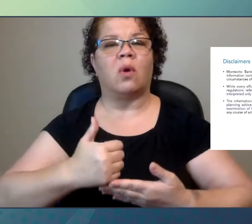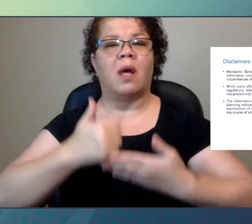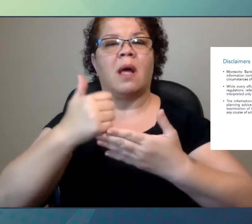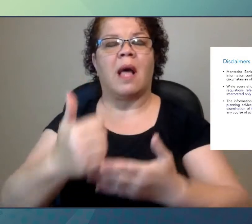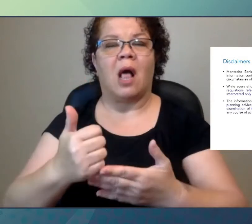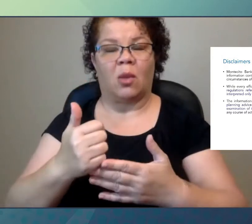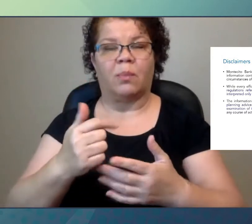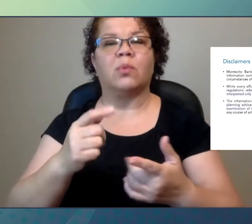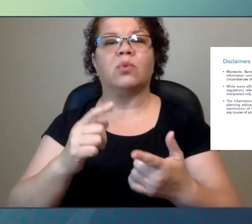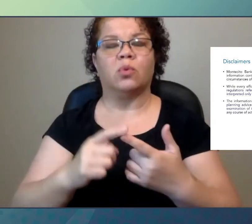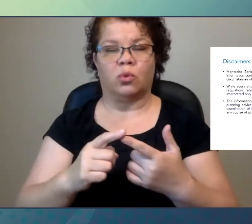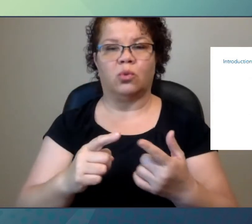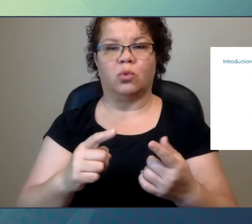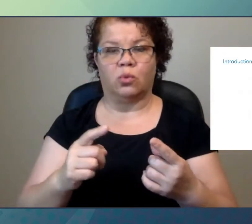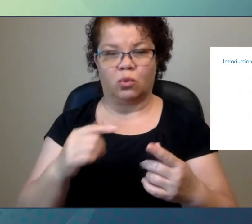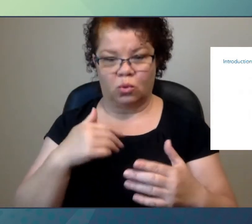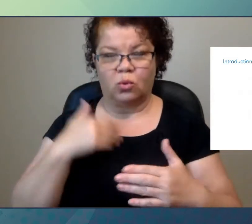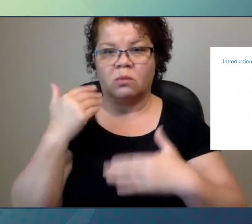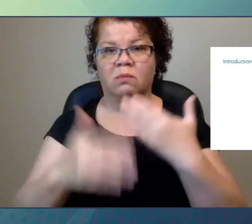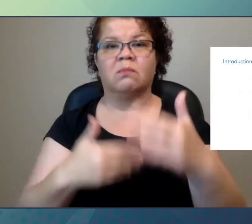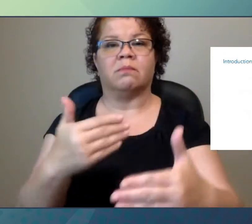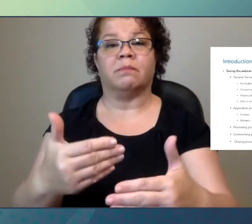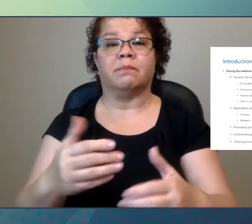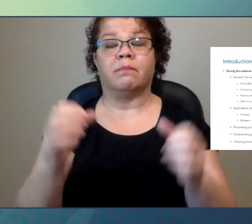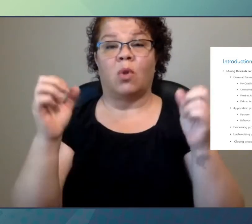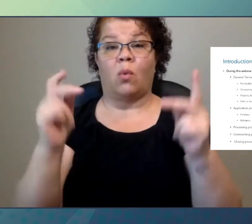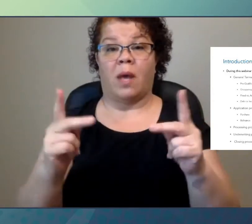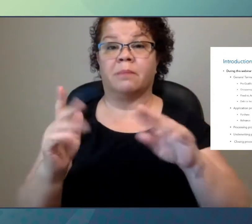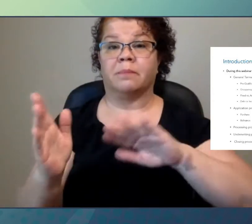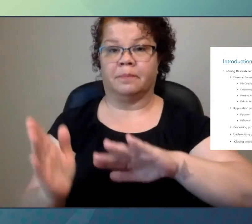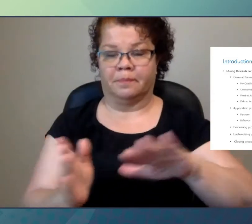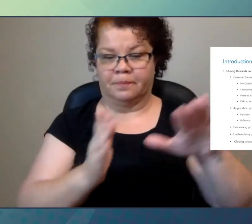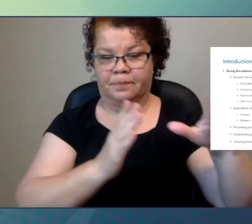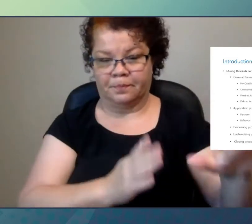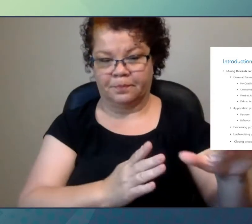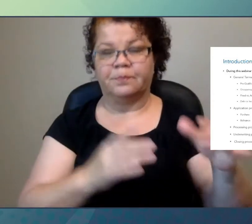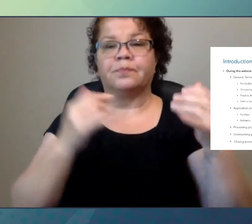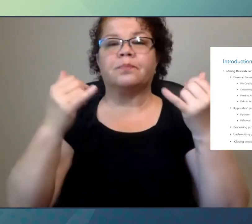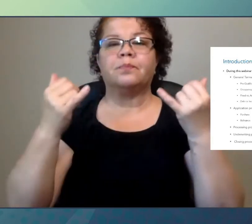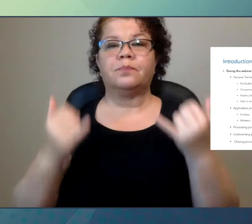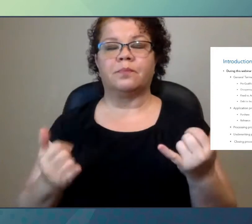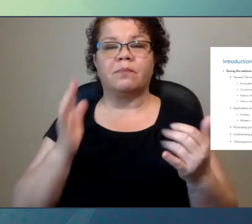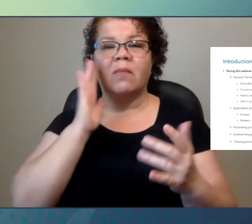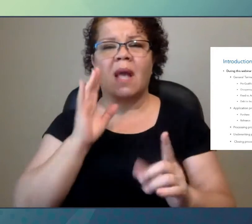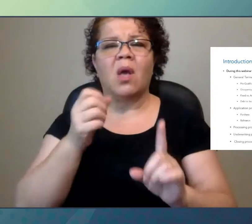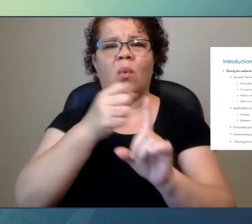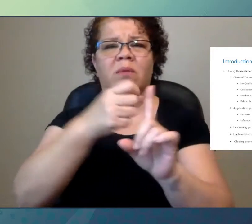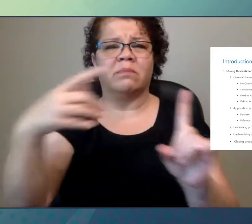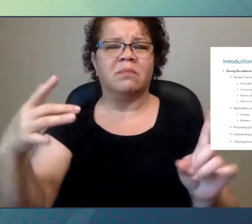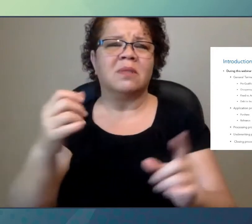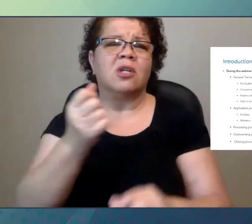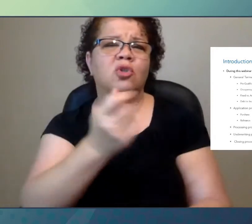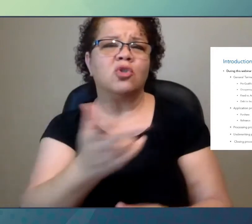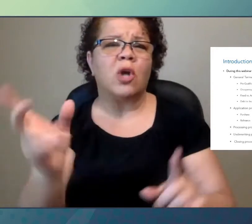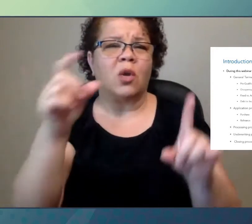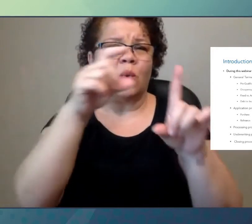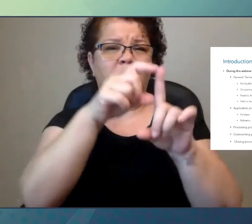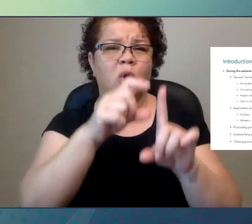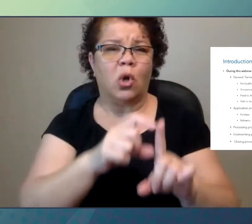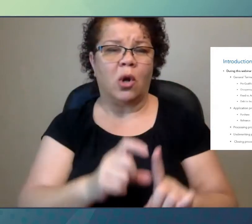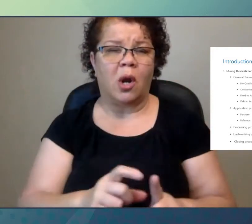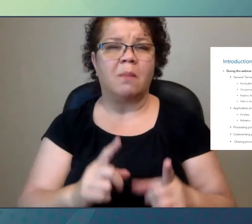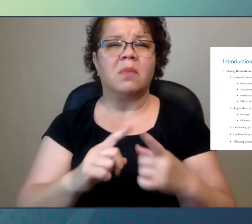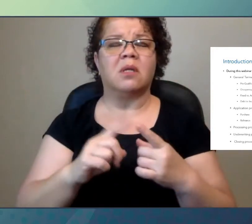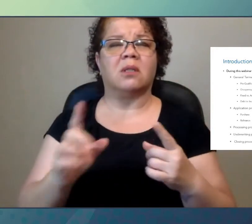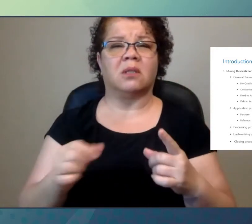pursuing any course of action. So today I will be covering some general terms of mortgage. These